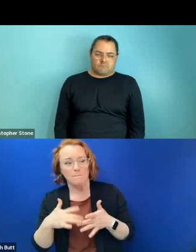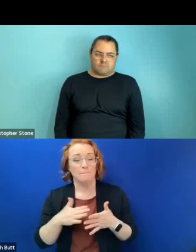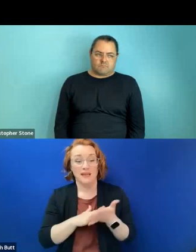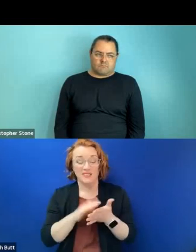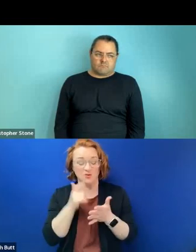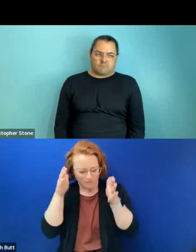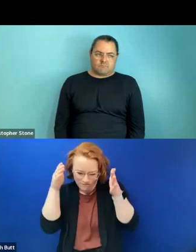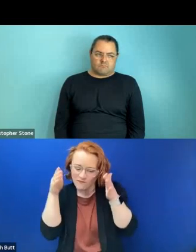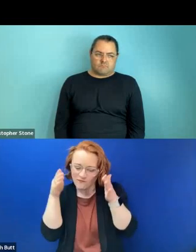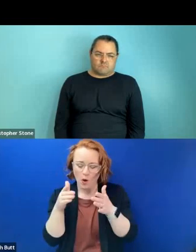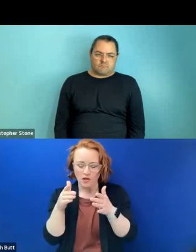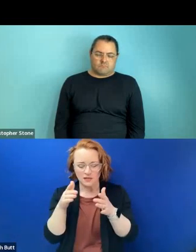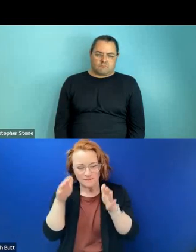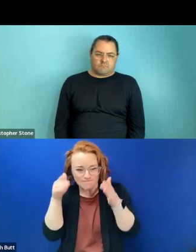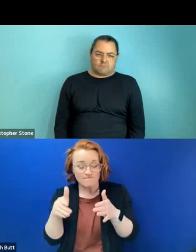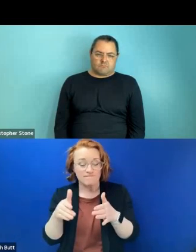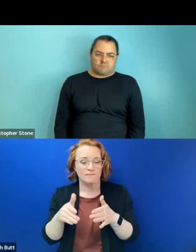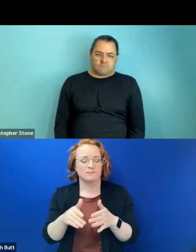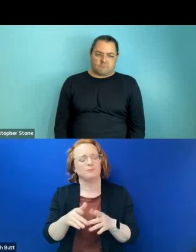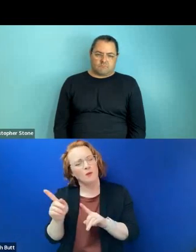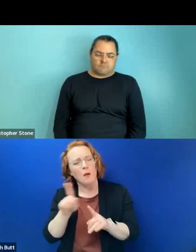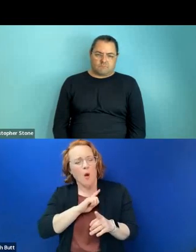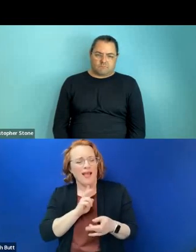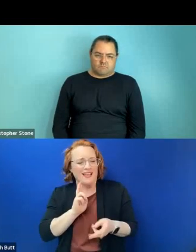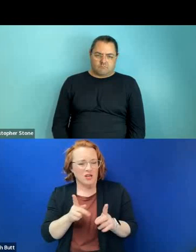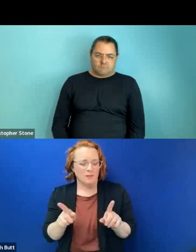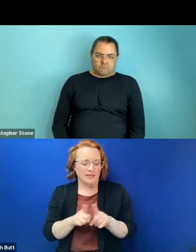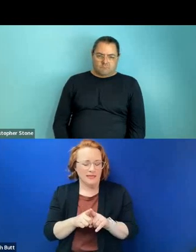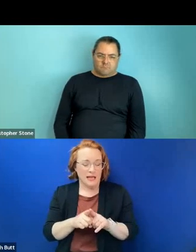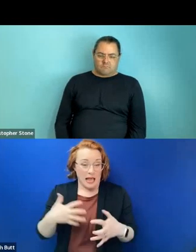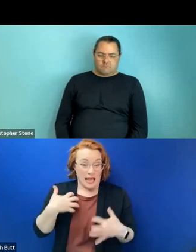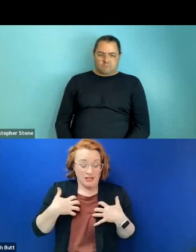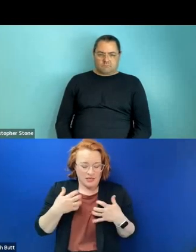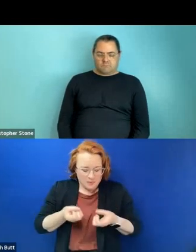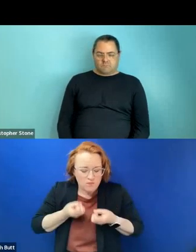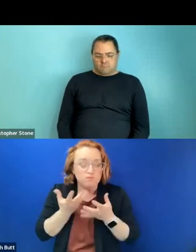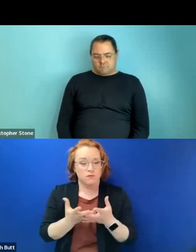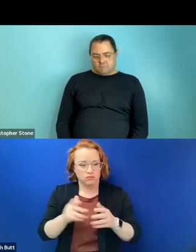on, because it's short bursts of energy that you need every time you're interpreting,